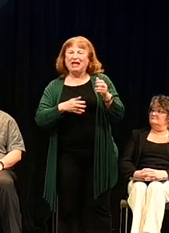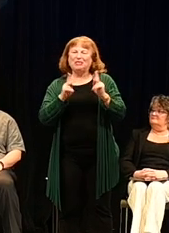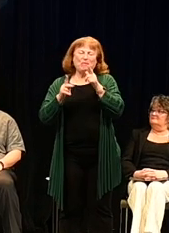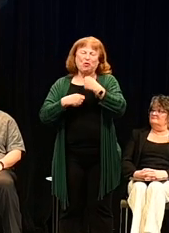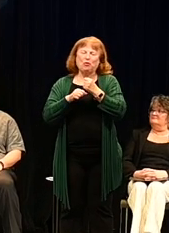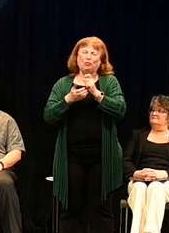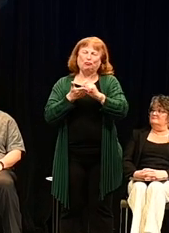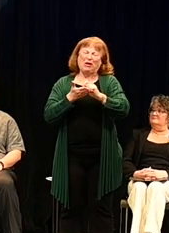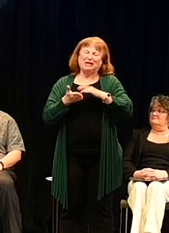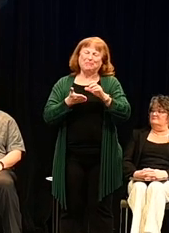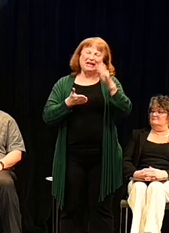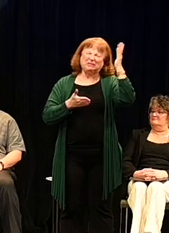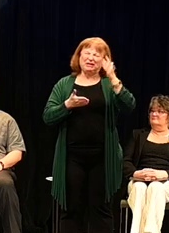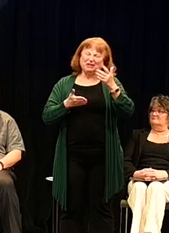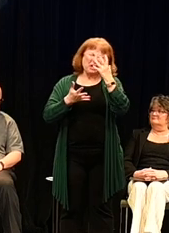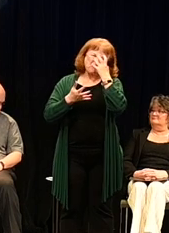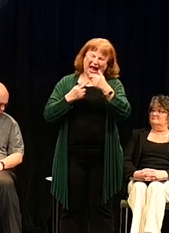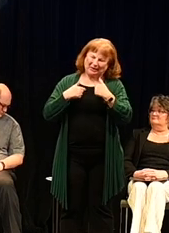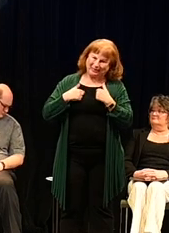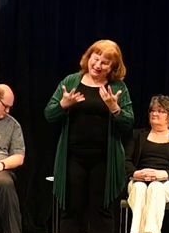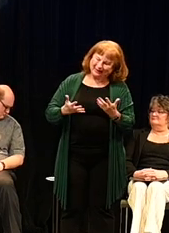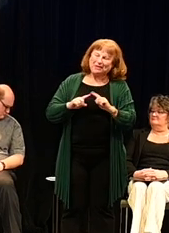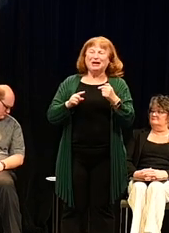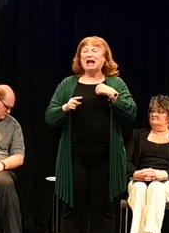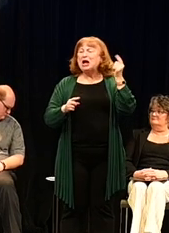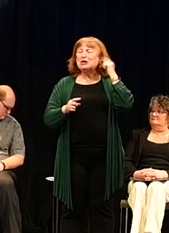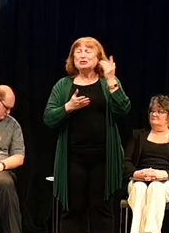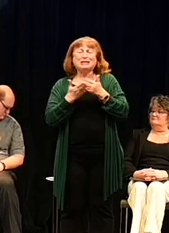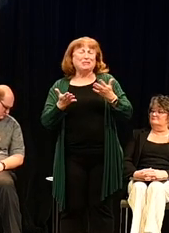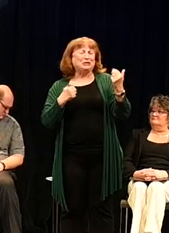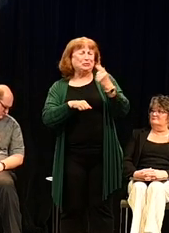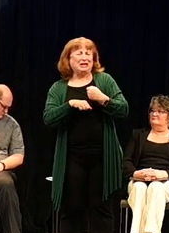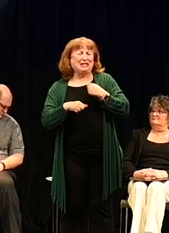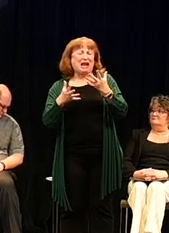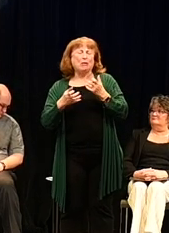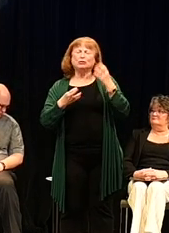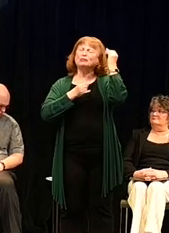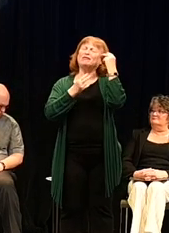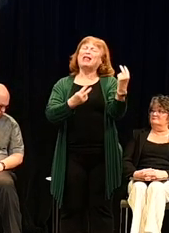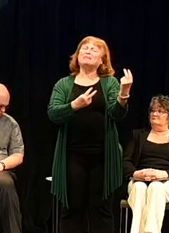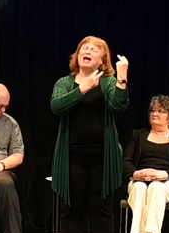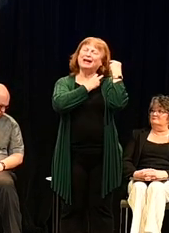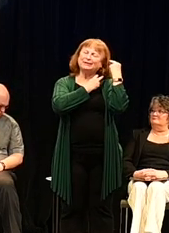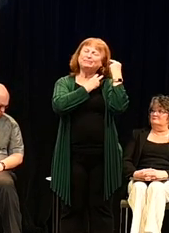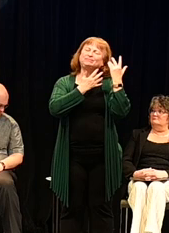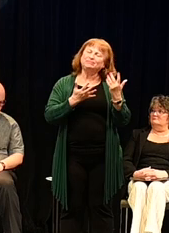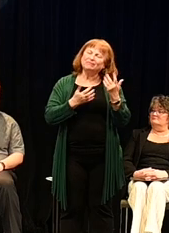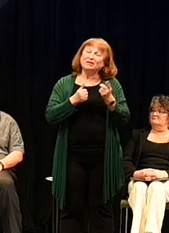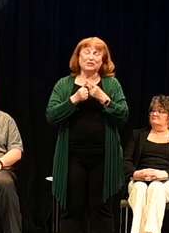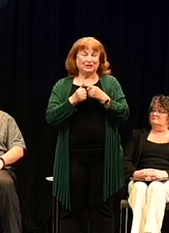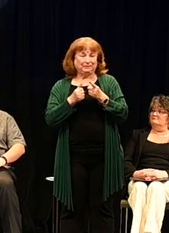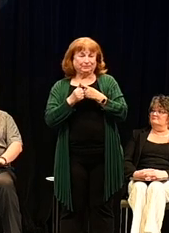my speeches extremely nervous. But I heard some things today that I want to reflect back on. First